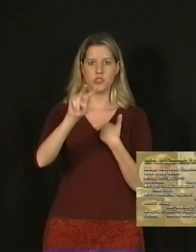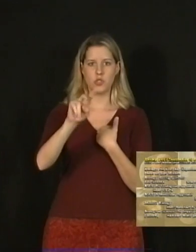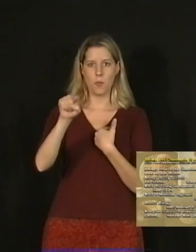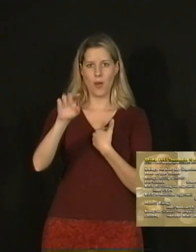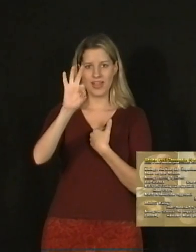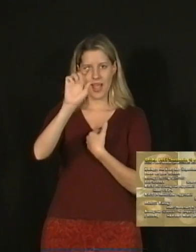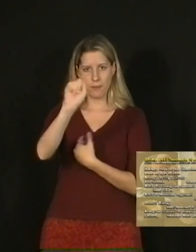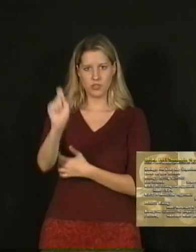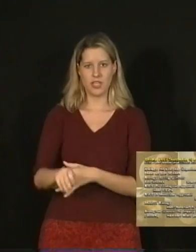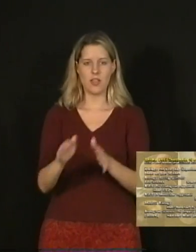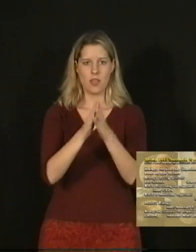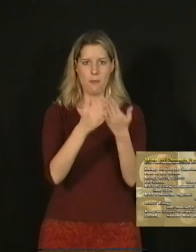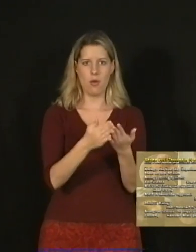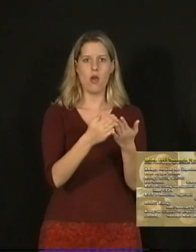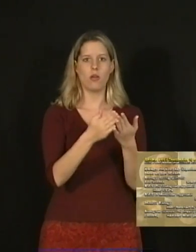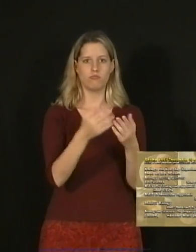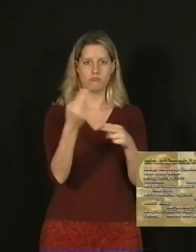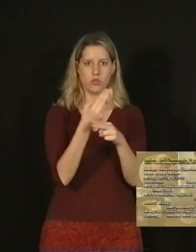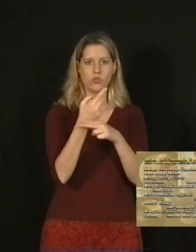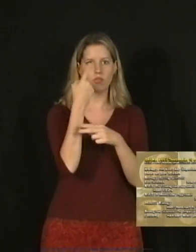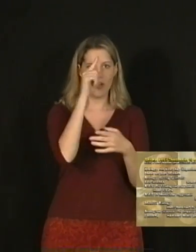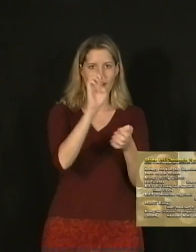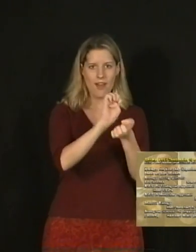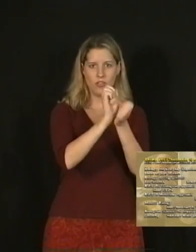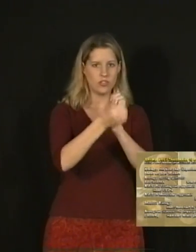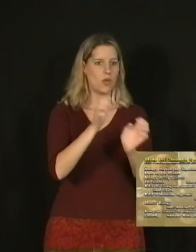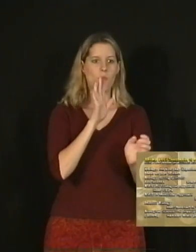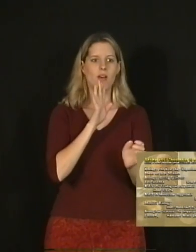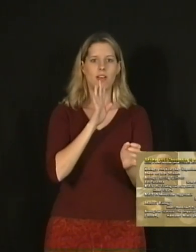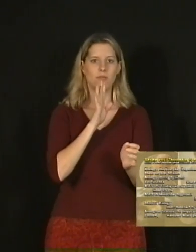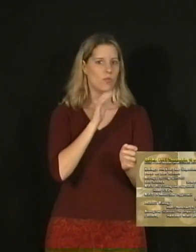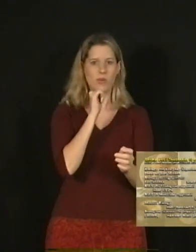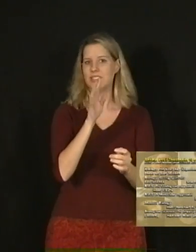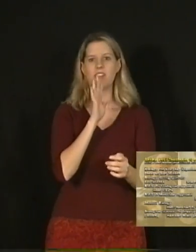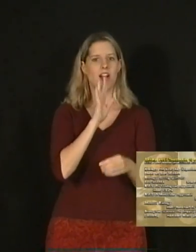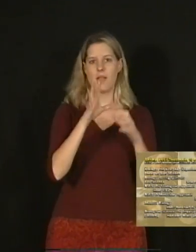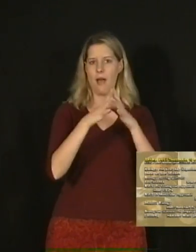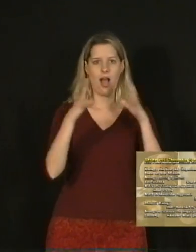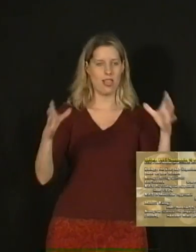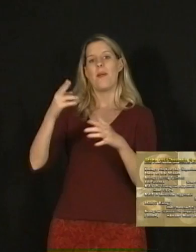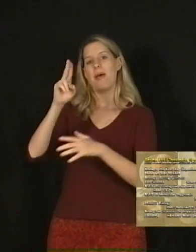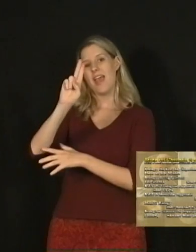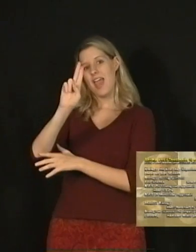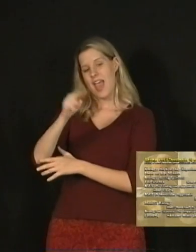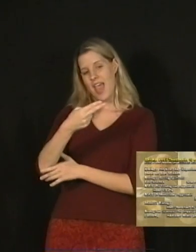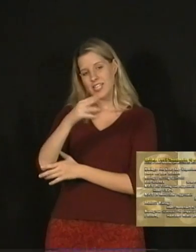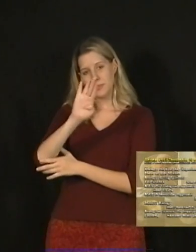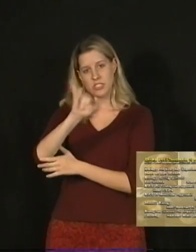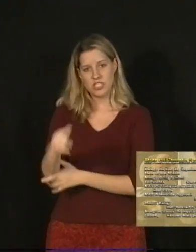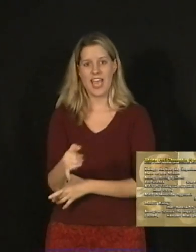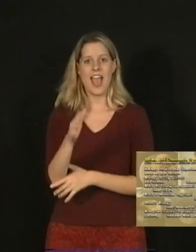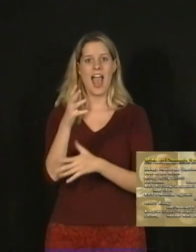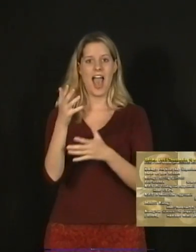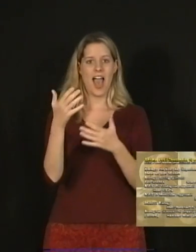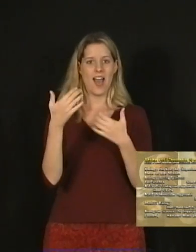the text devoted to evolution. It really wasn't talked about much. However, HBJ had